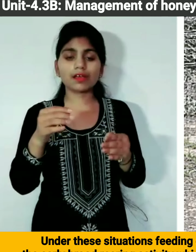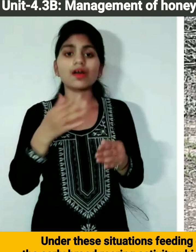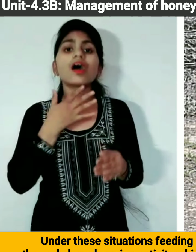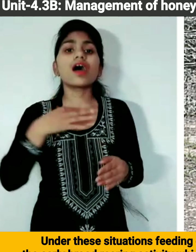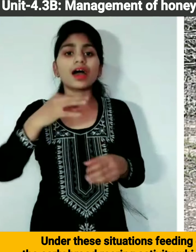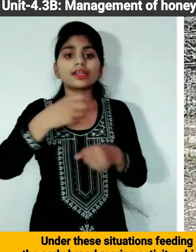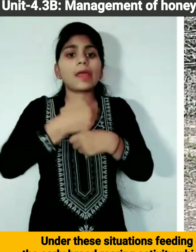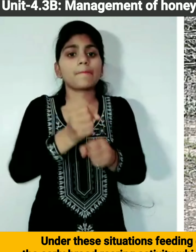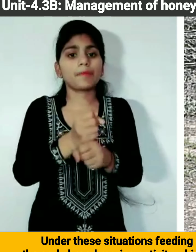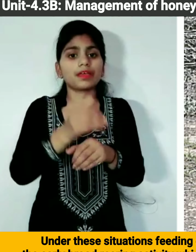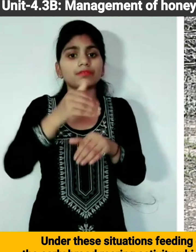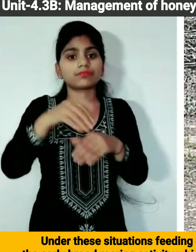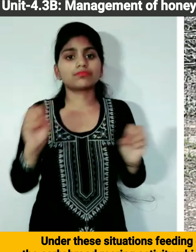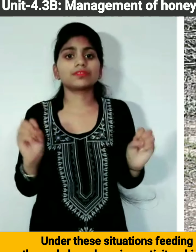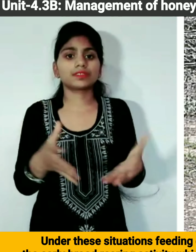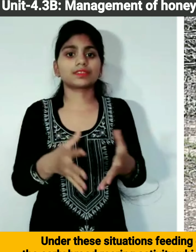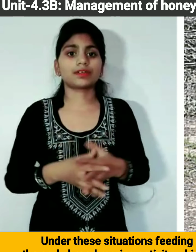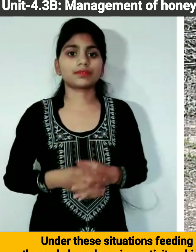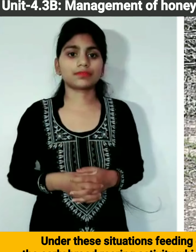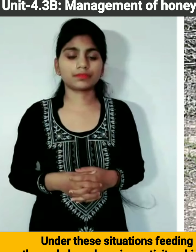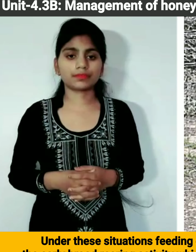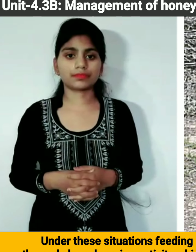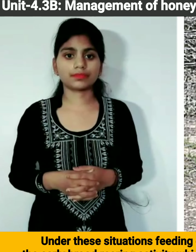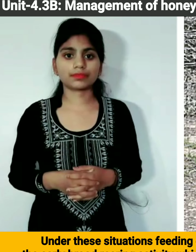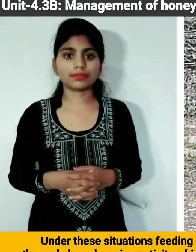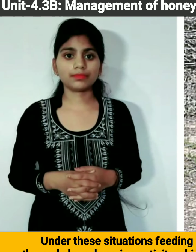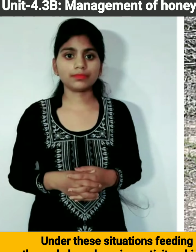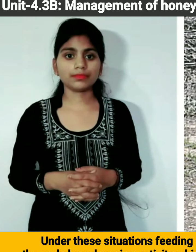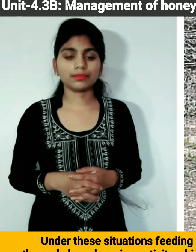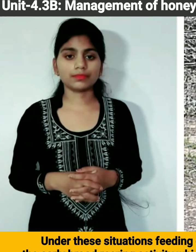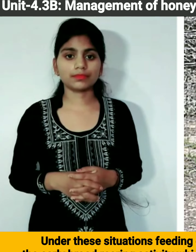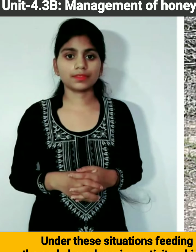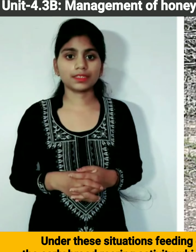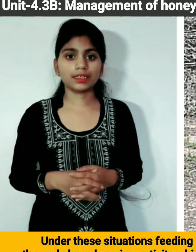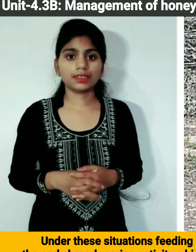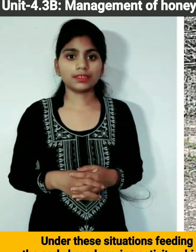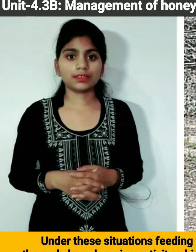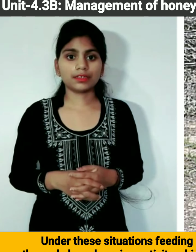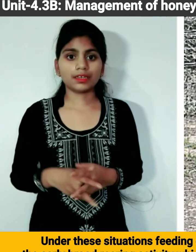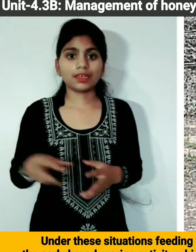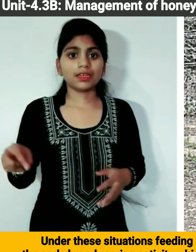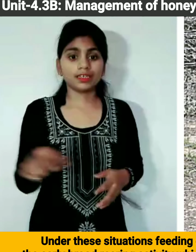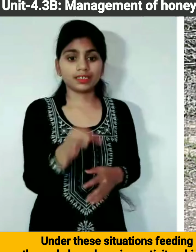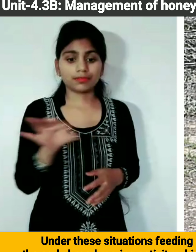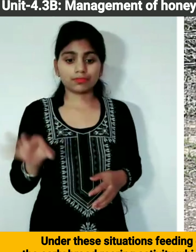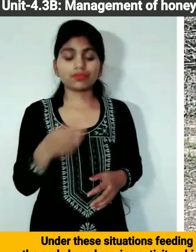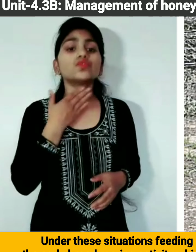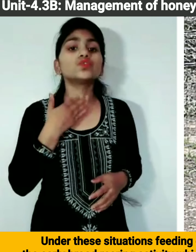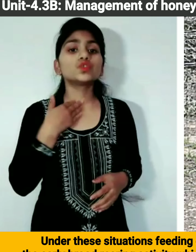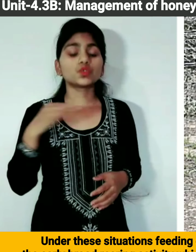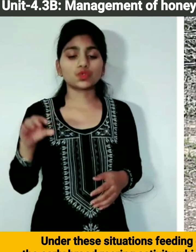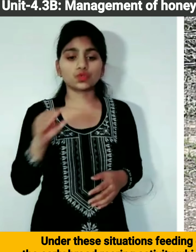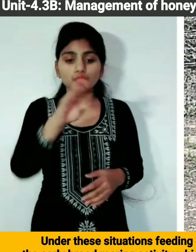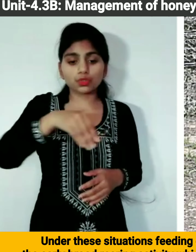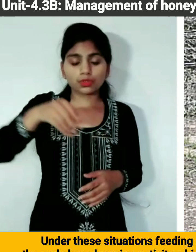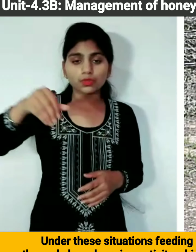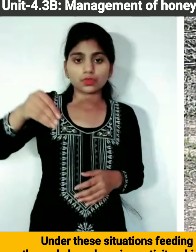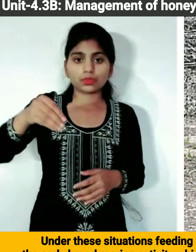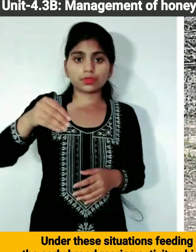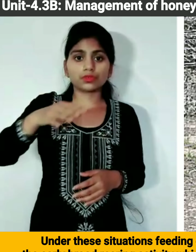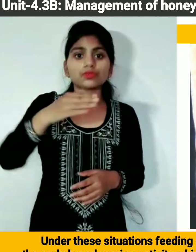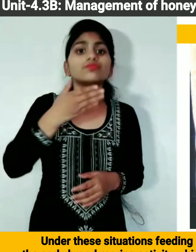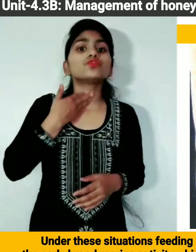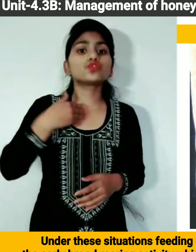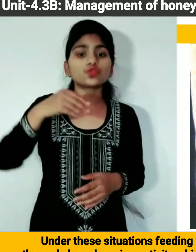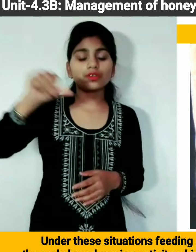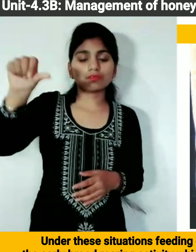For stimulative feed is relatively less concentrated sugar solution and should